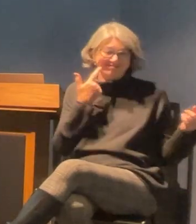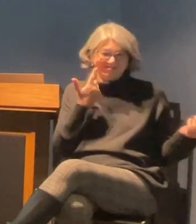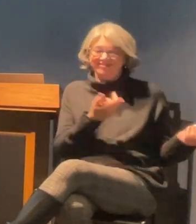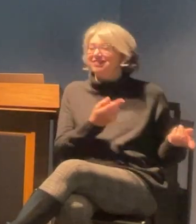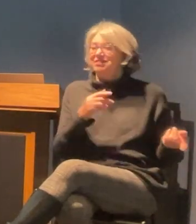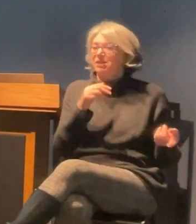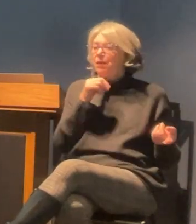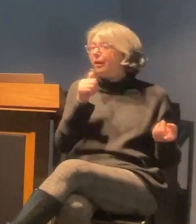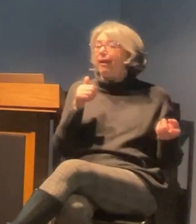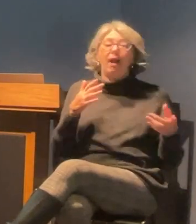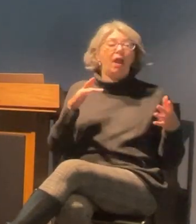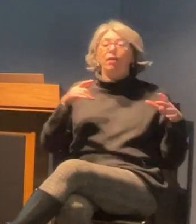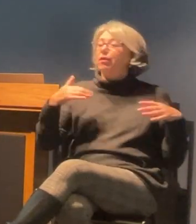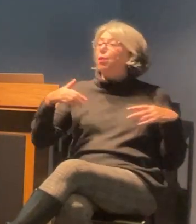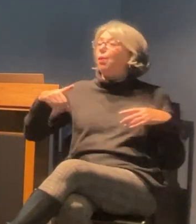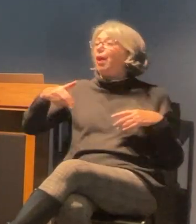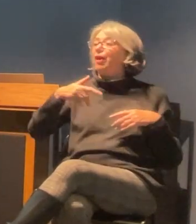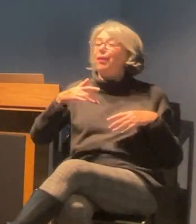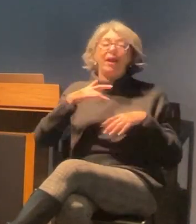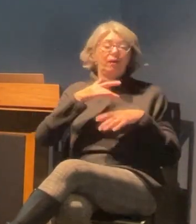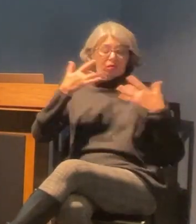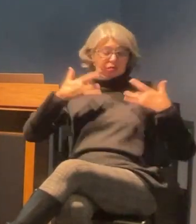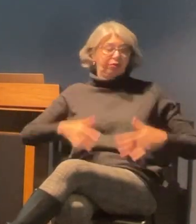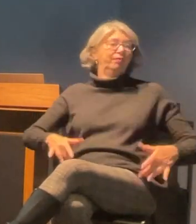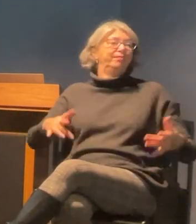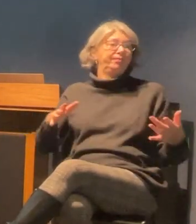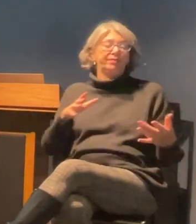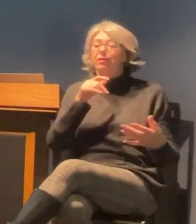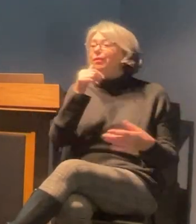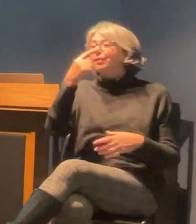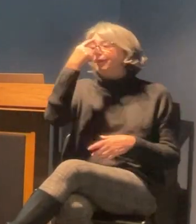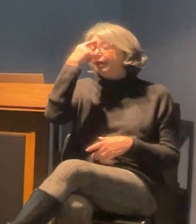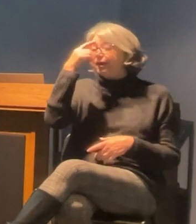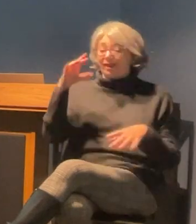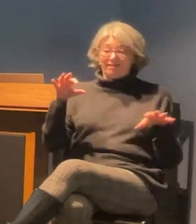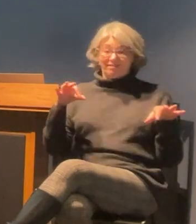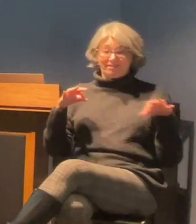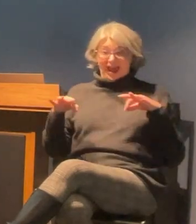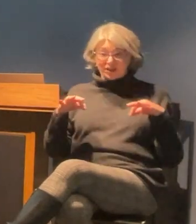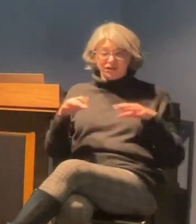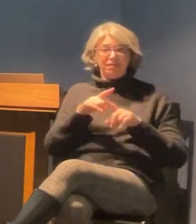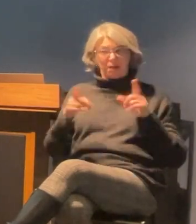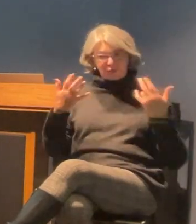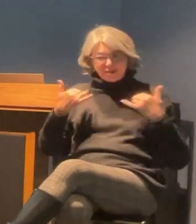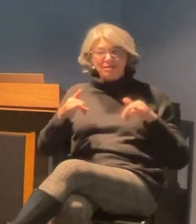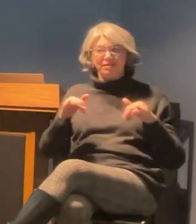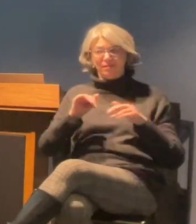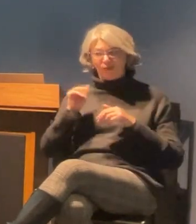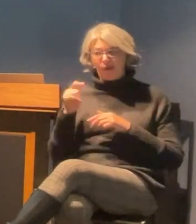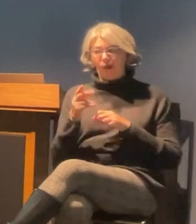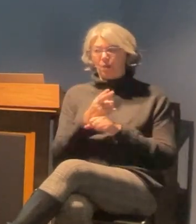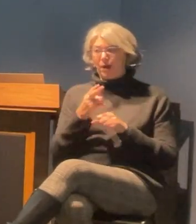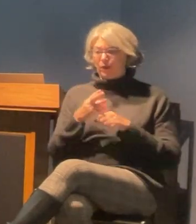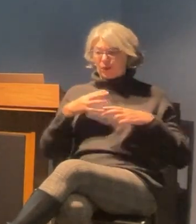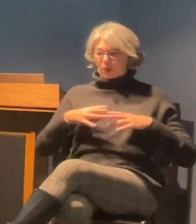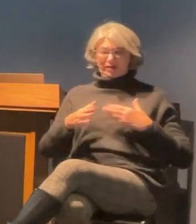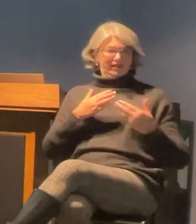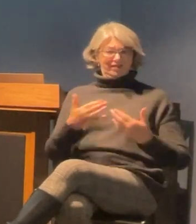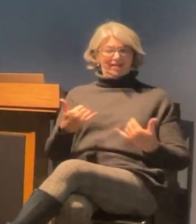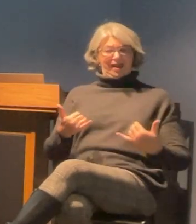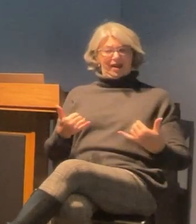We're not walking around naked in the street. So even if we don't think of like fashion, we are all wearing clothes even now.